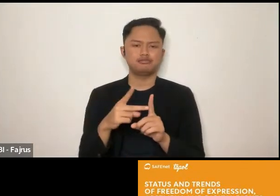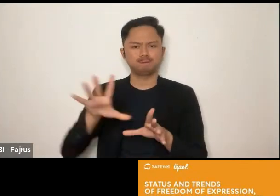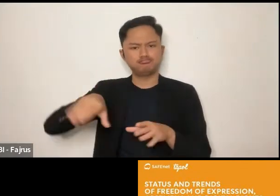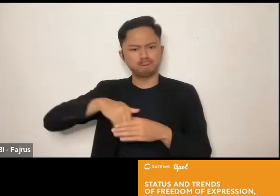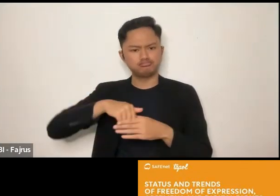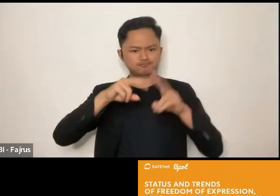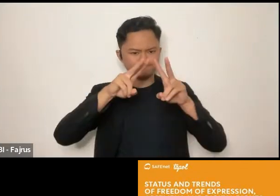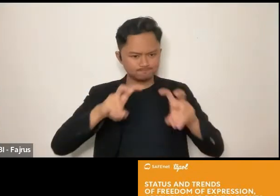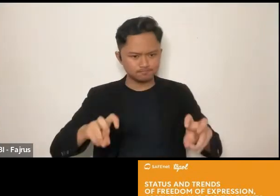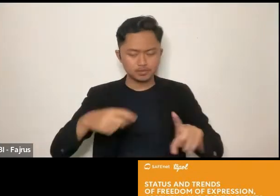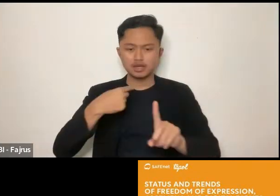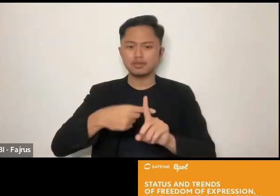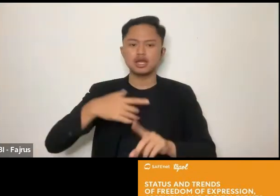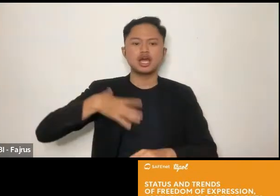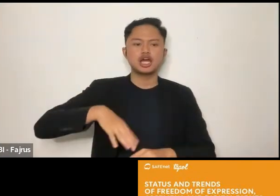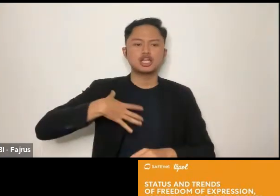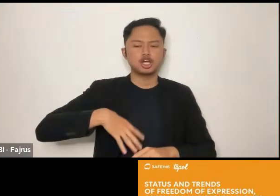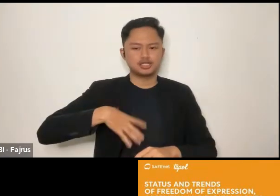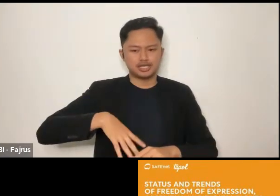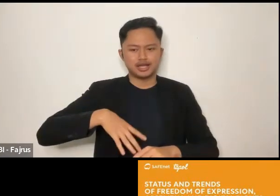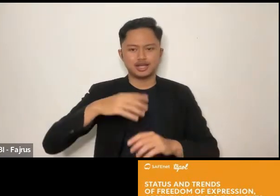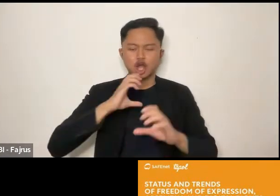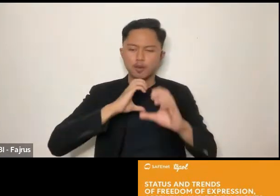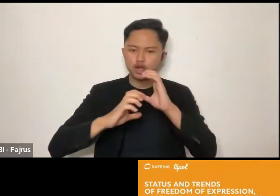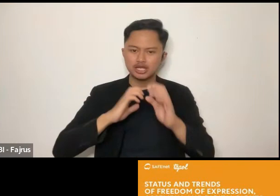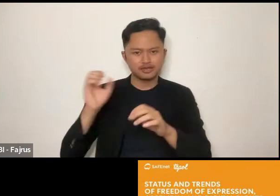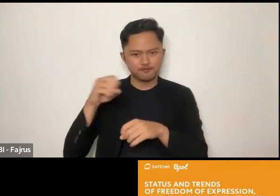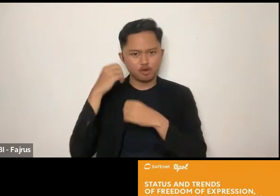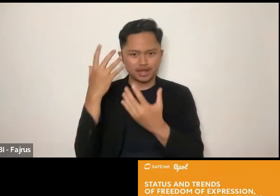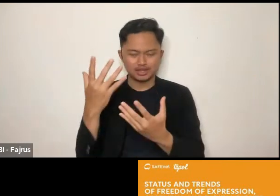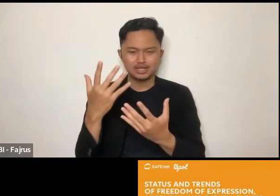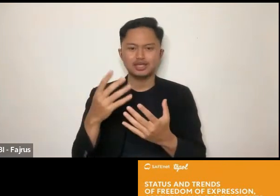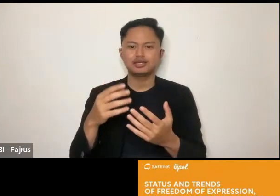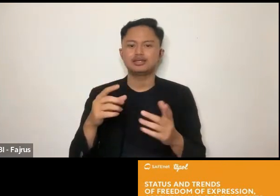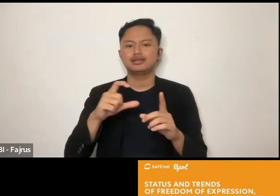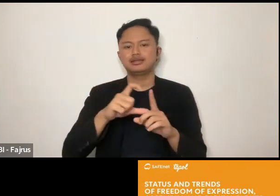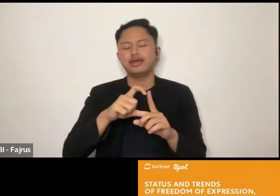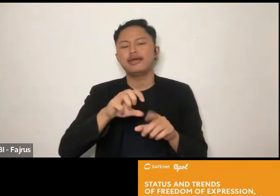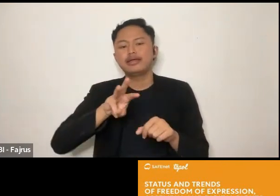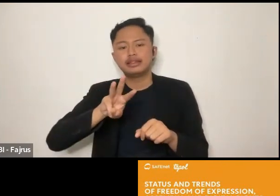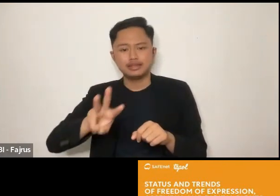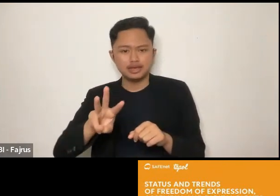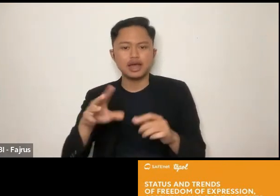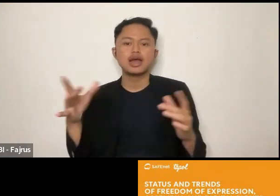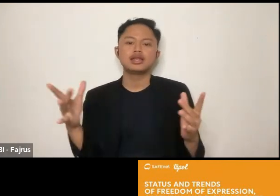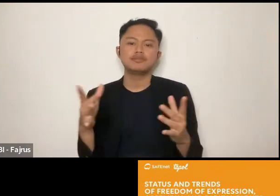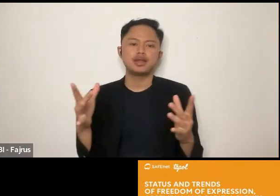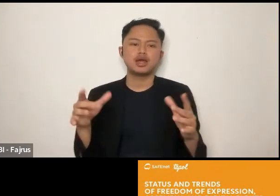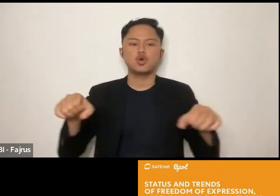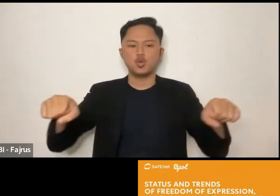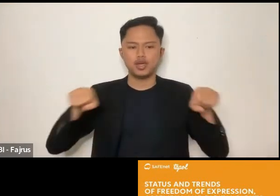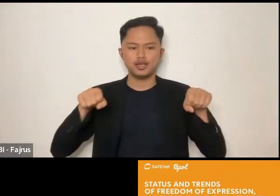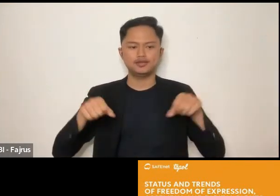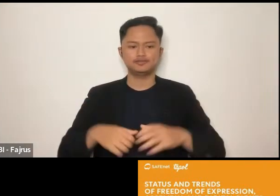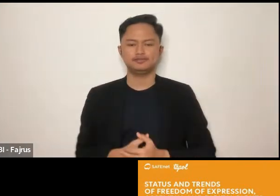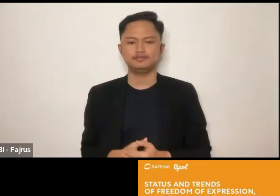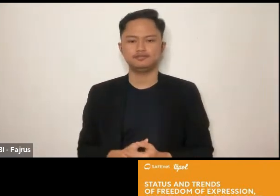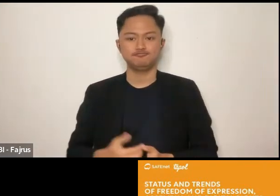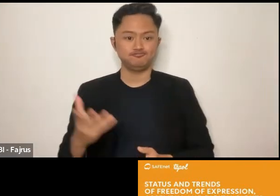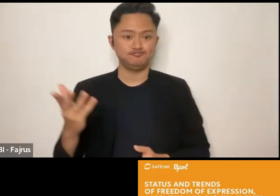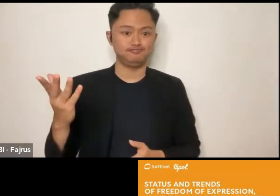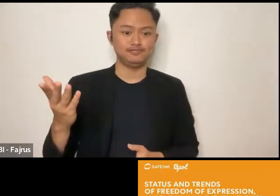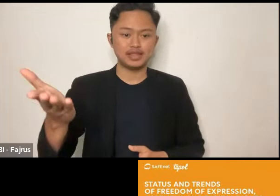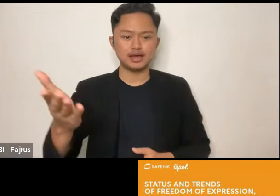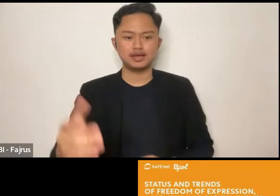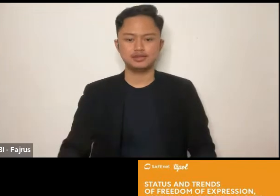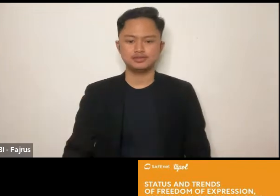on informatics and digital transformation, Vocational School, University of Indonesia. Mas Unggul, the floor is